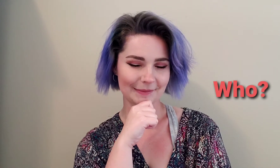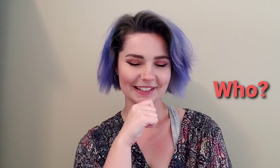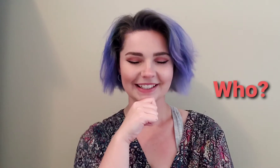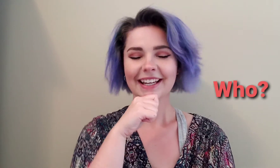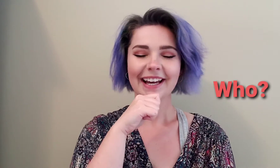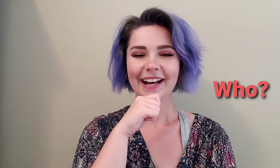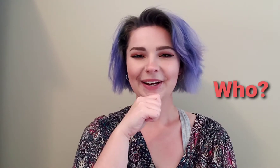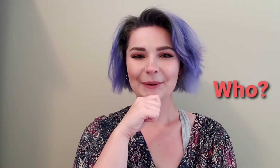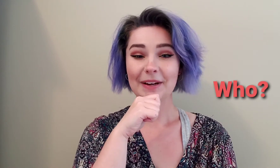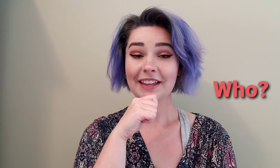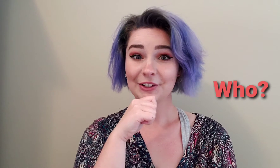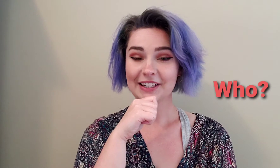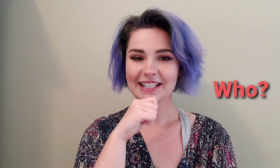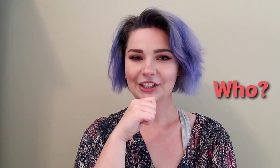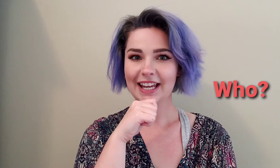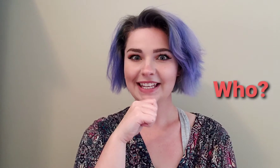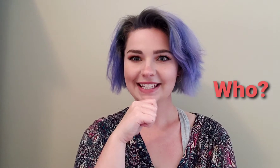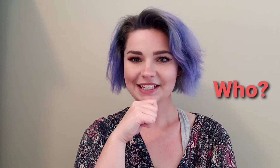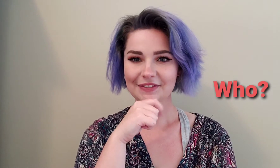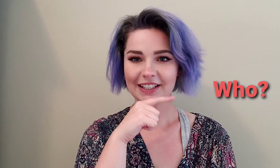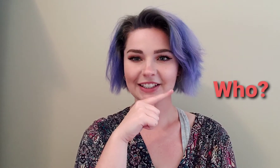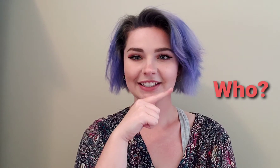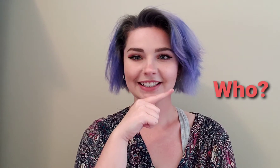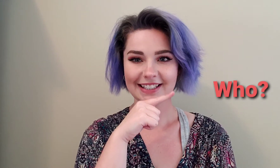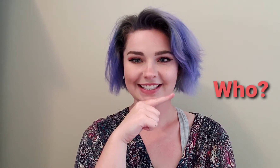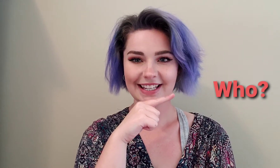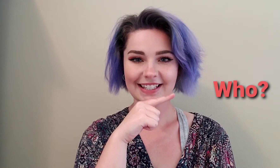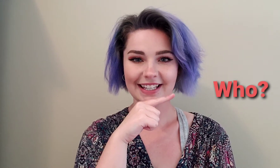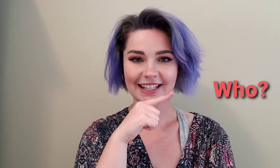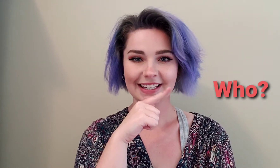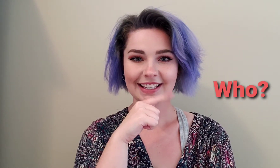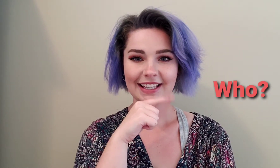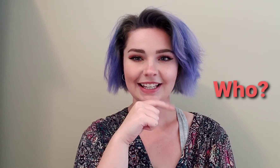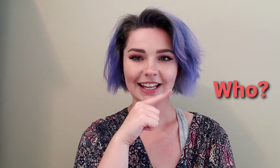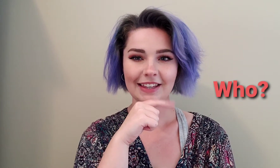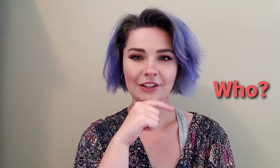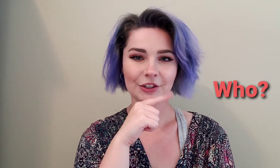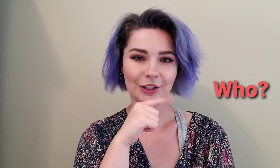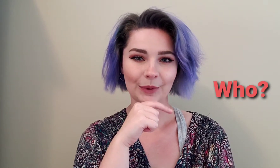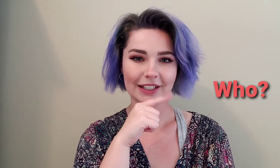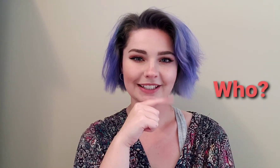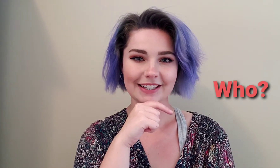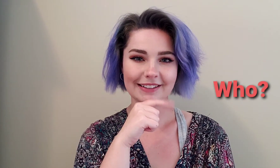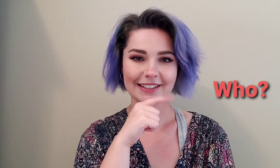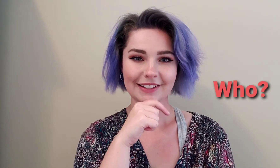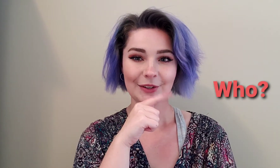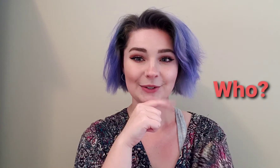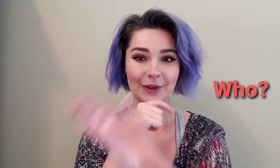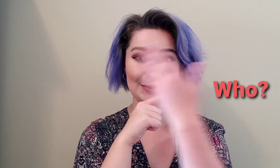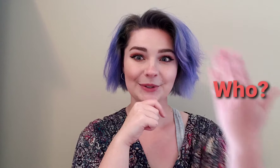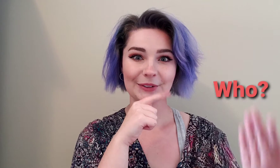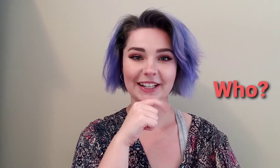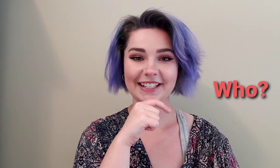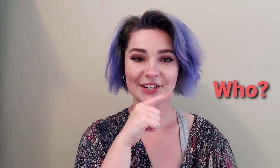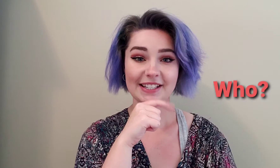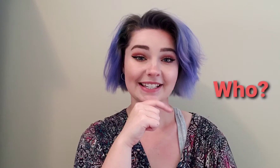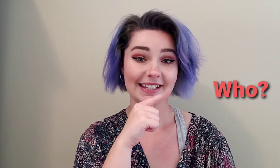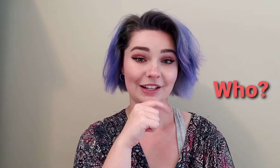something. And then you're going to take your index finger and extend it, and then you're going to wiggle it. So what I'm doing right here is the sign